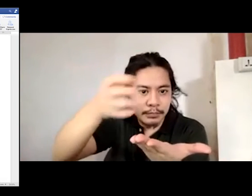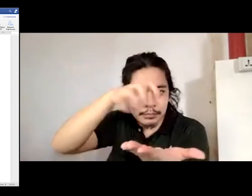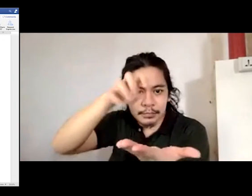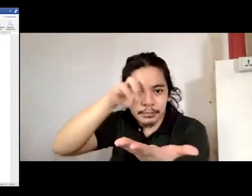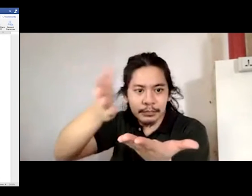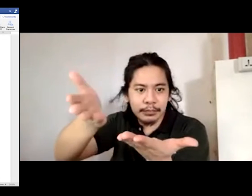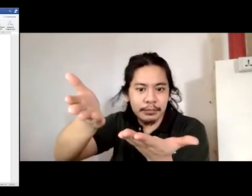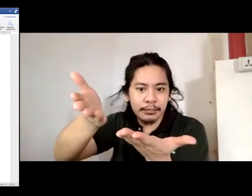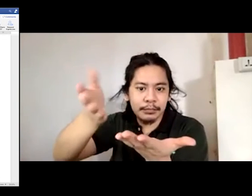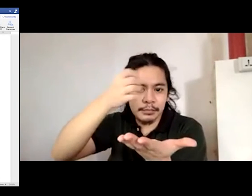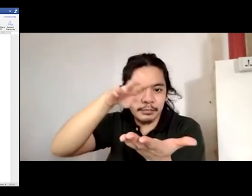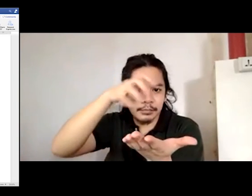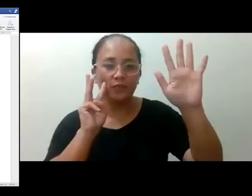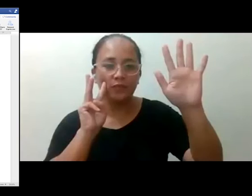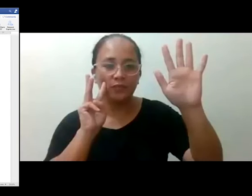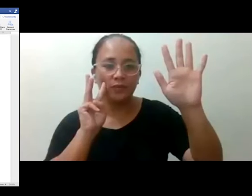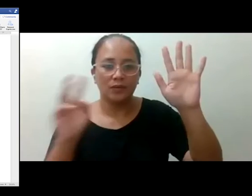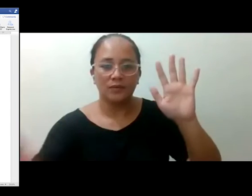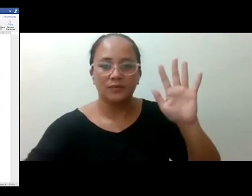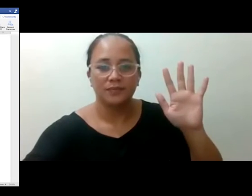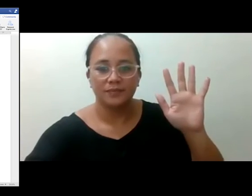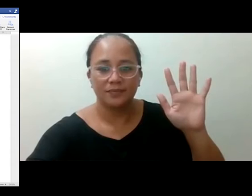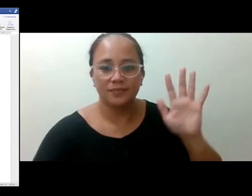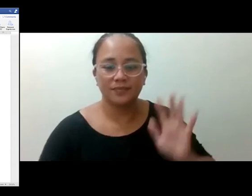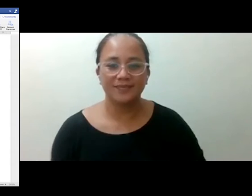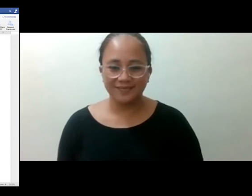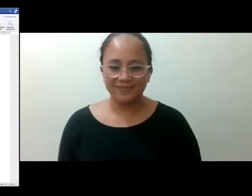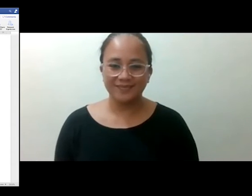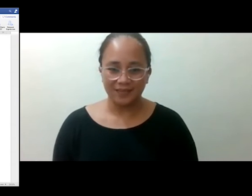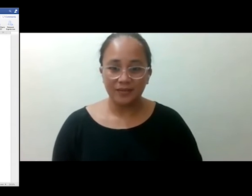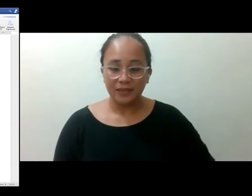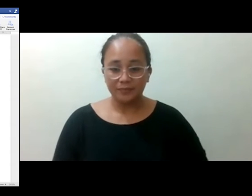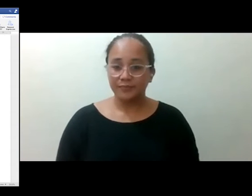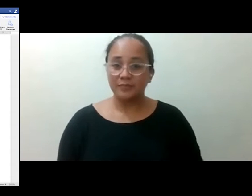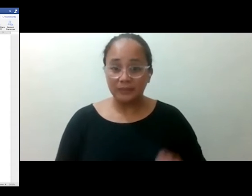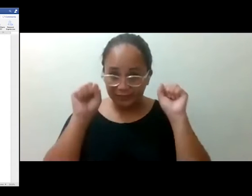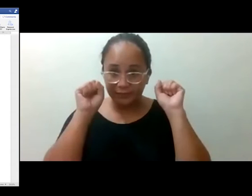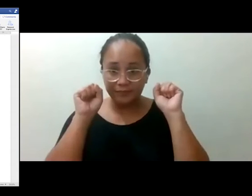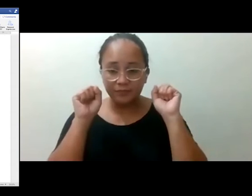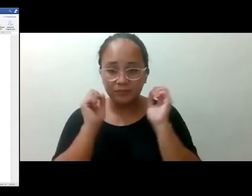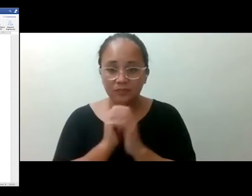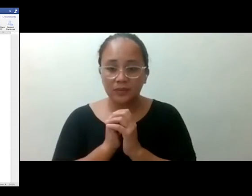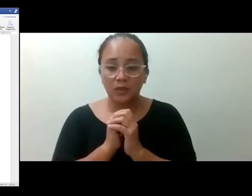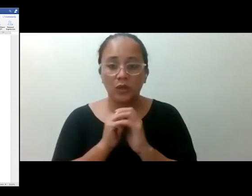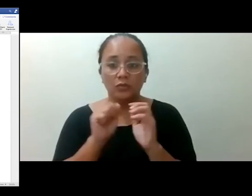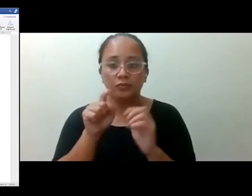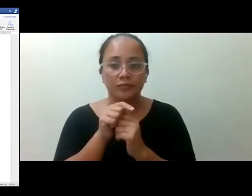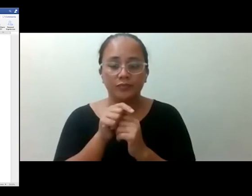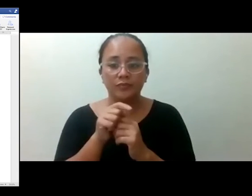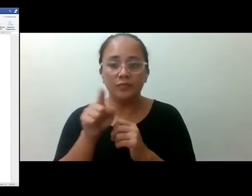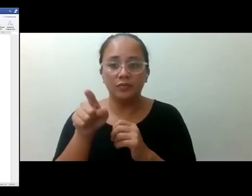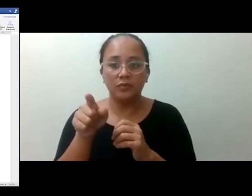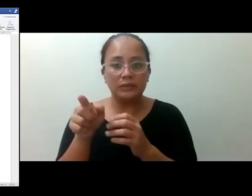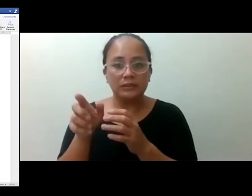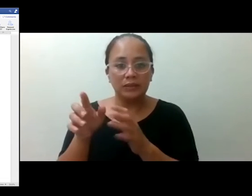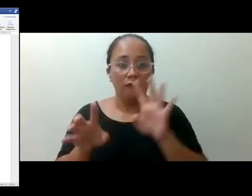do. One moment, sir. We're just going to spotlight. Go ahead, sir. Sorry. Okay, so leave 4